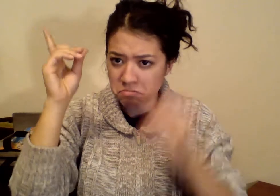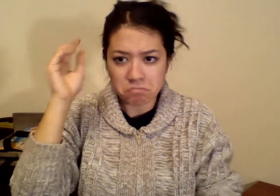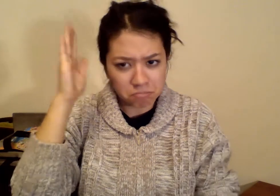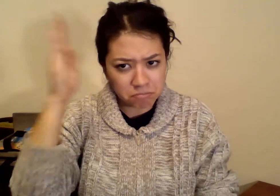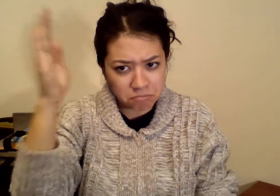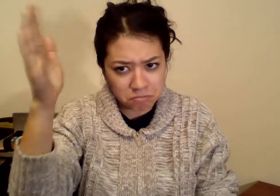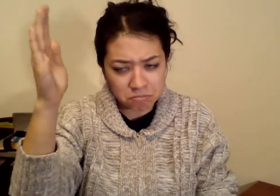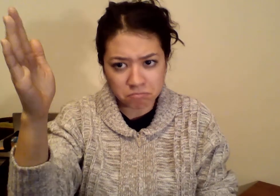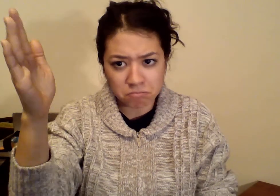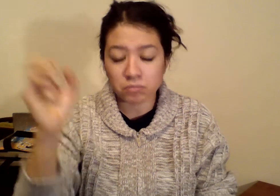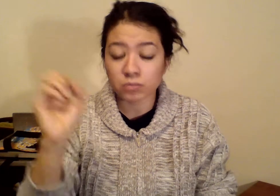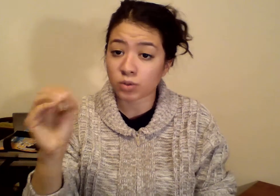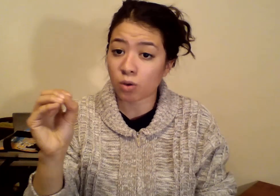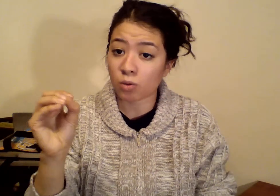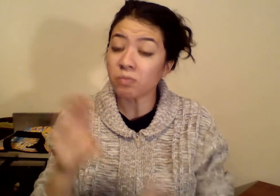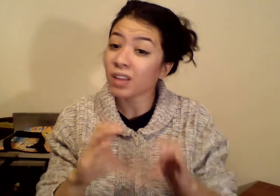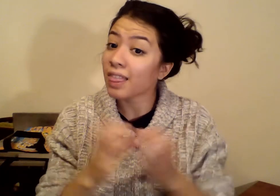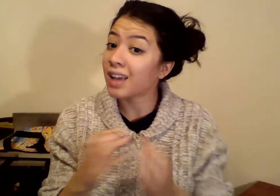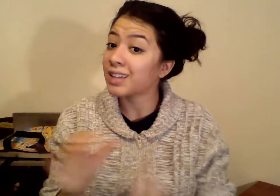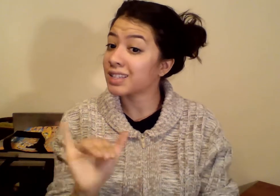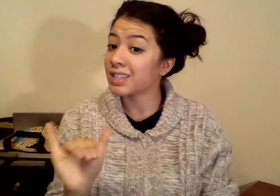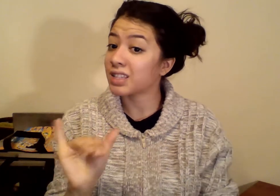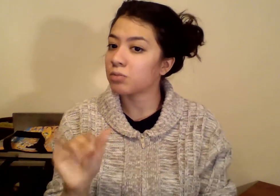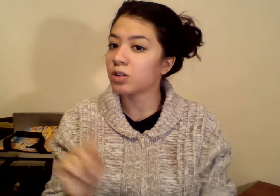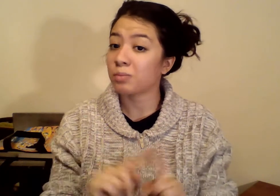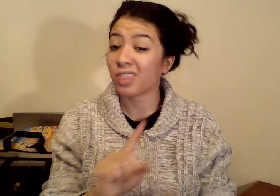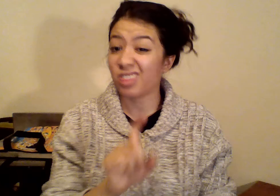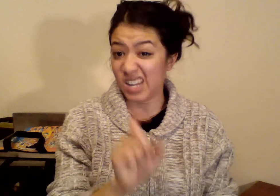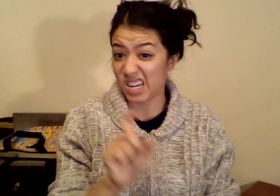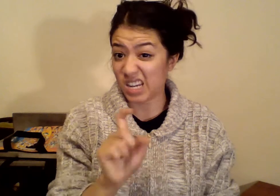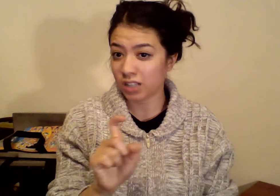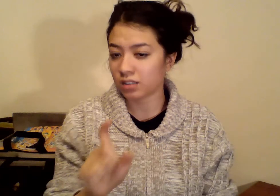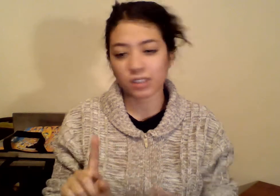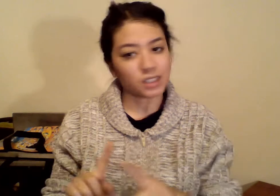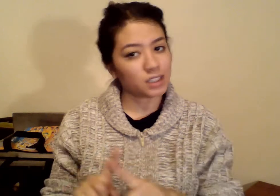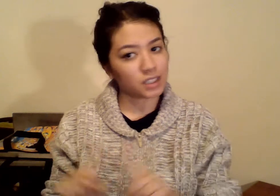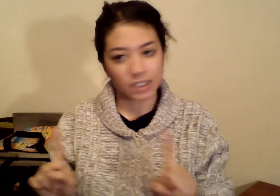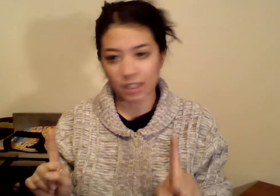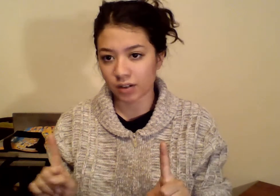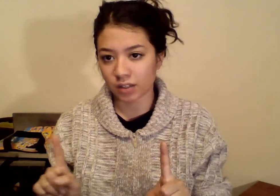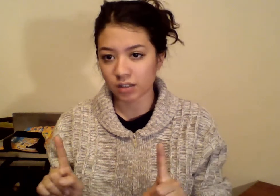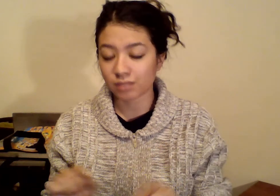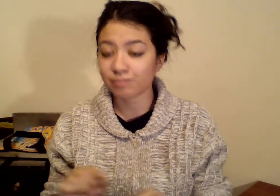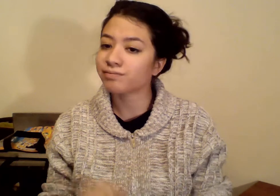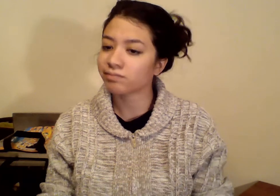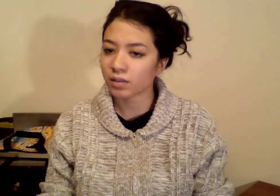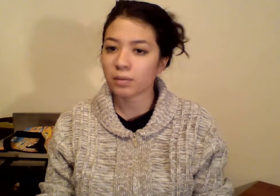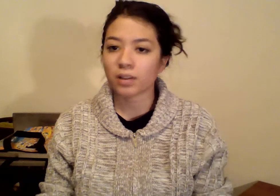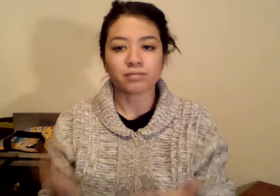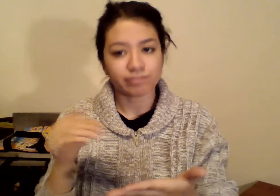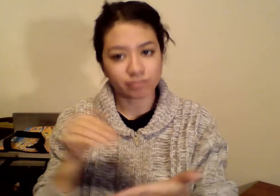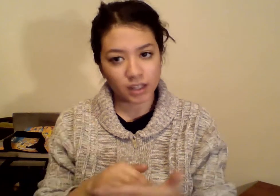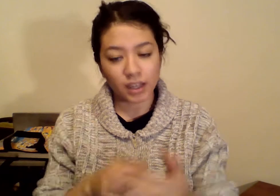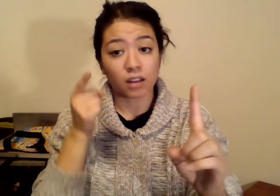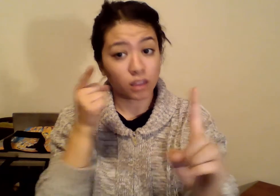reading class, but the needs are very different. So again, the goal is to integrate reading, writing, and research projects in a meaningful way for